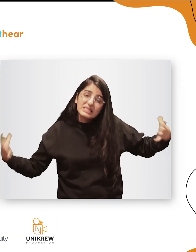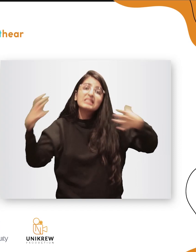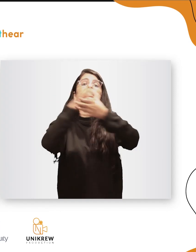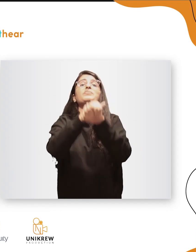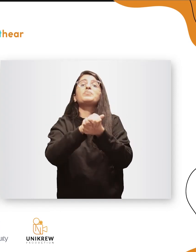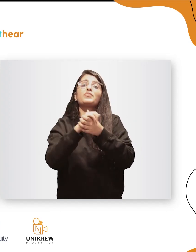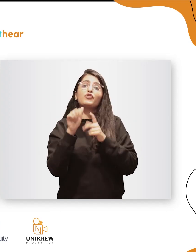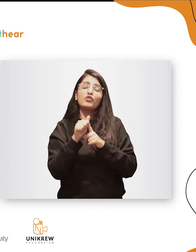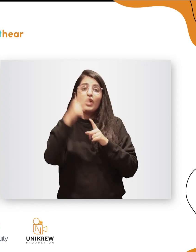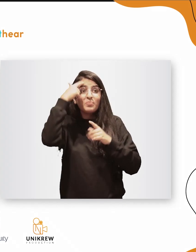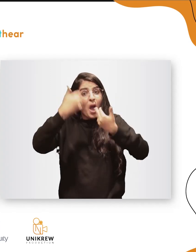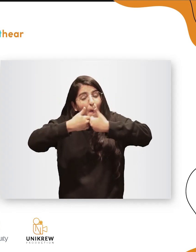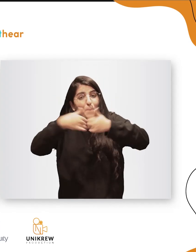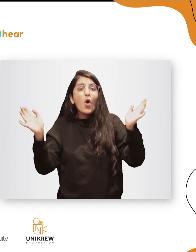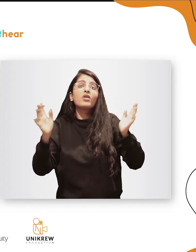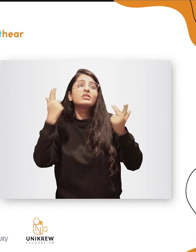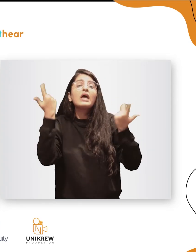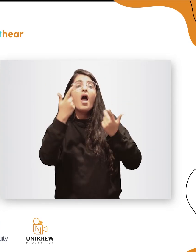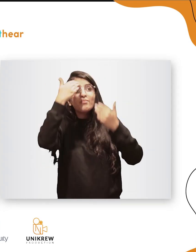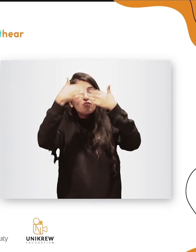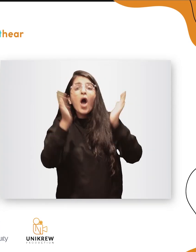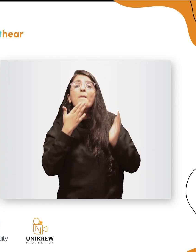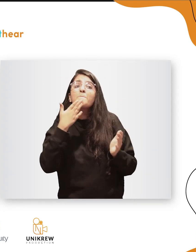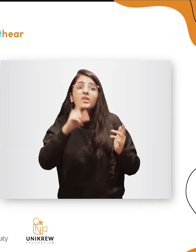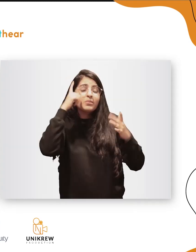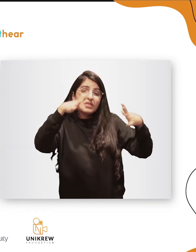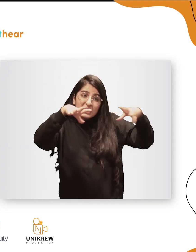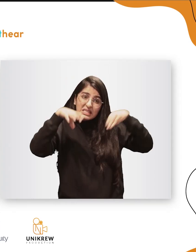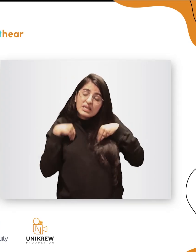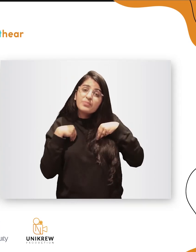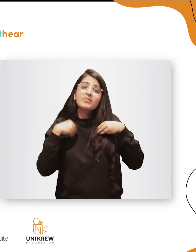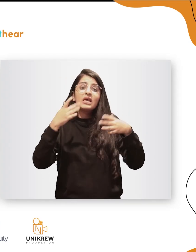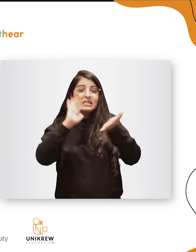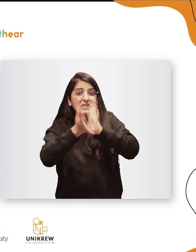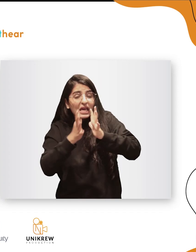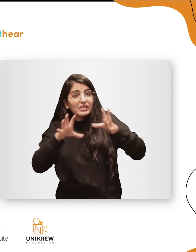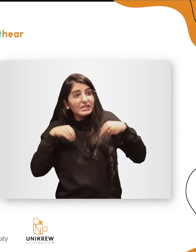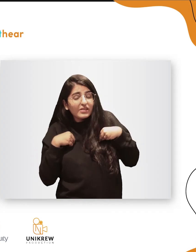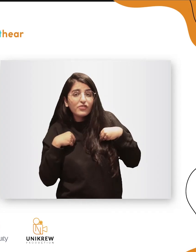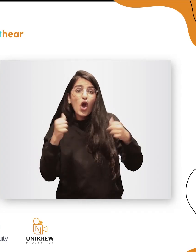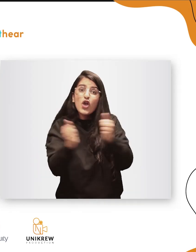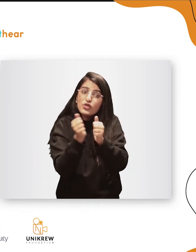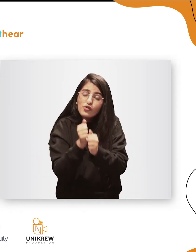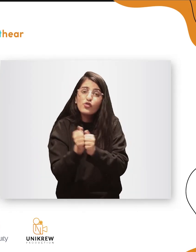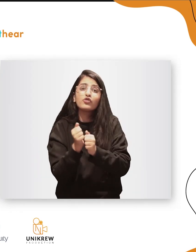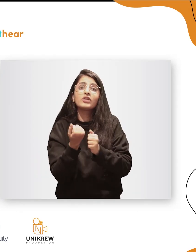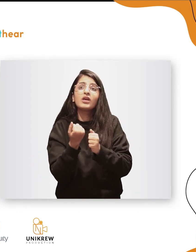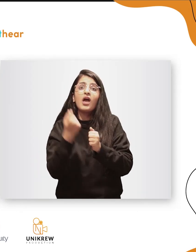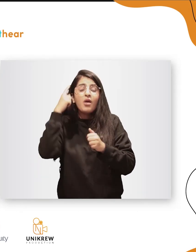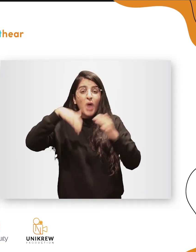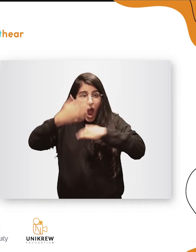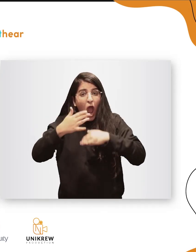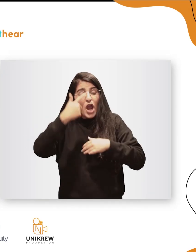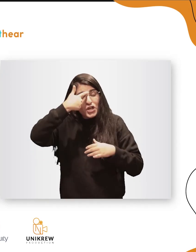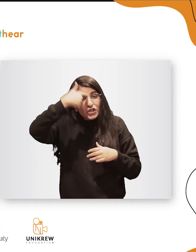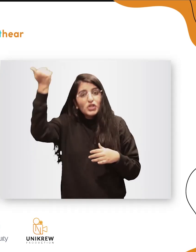come together and let's be more open-minded about the use of sign language as a language. Inshallah, it should